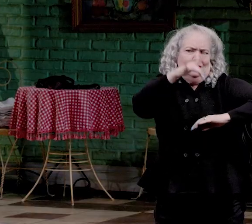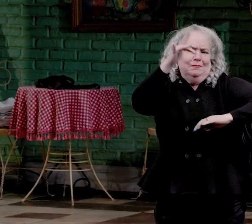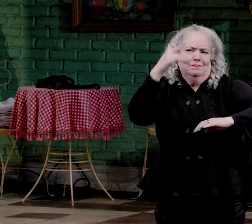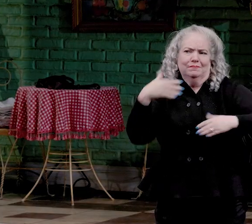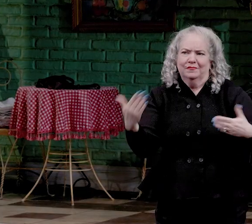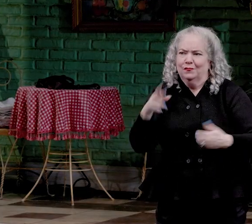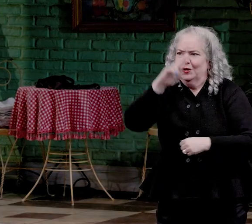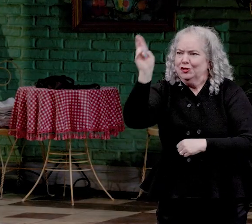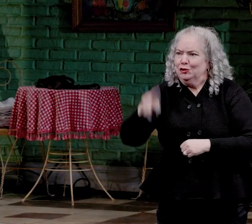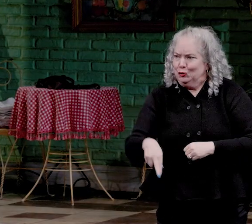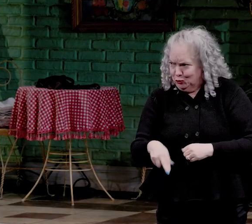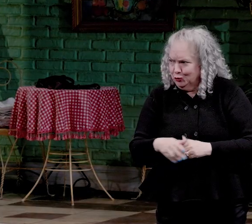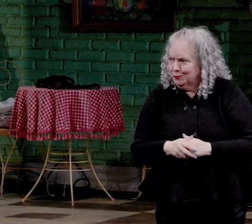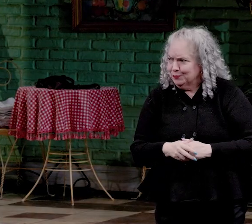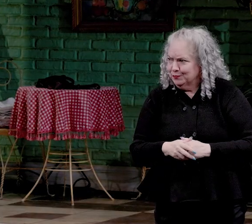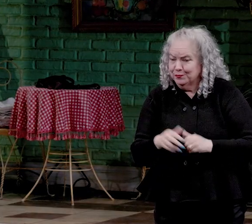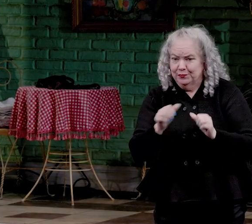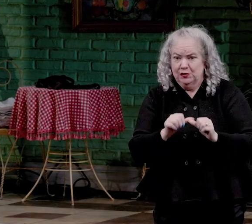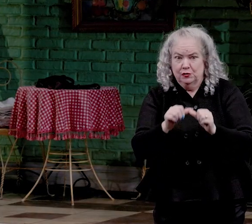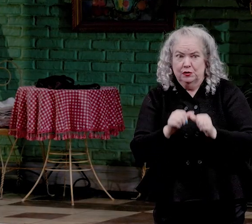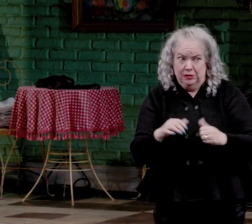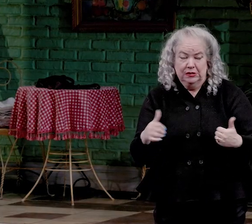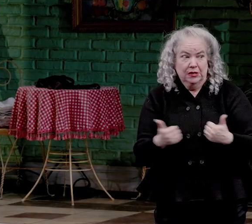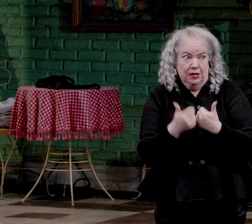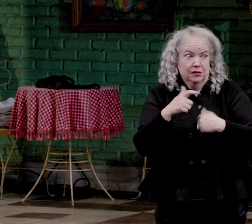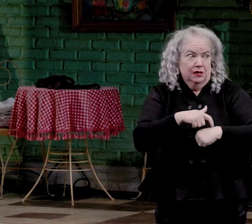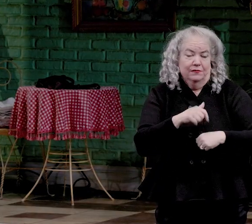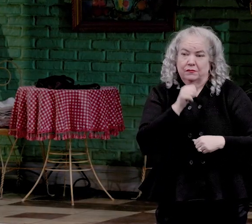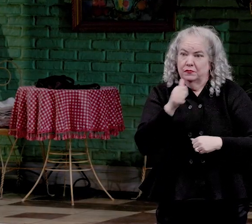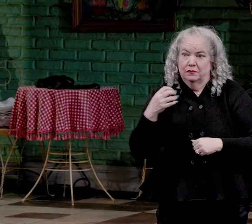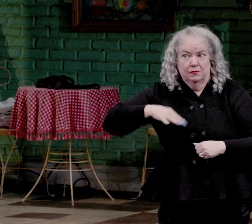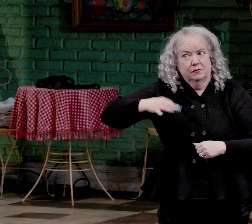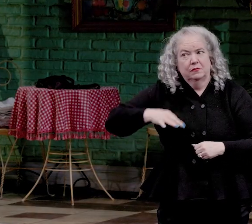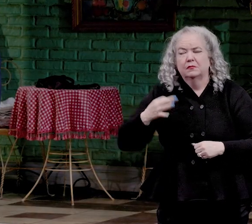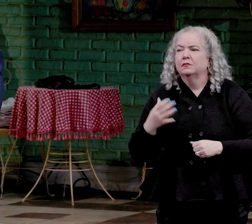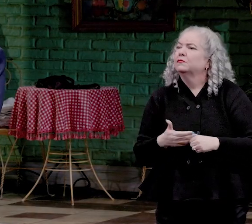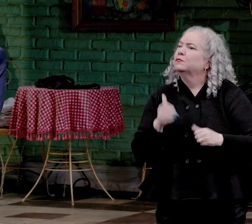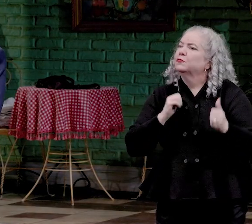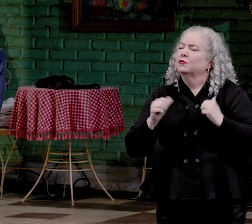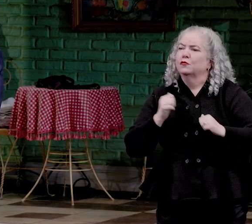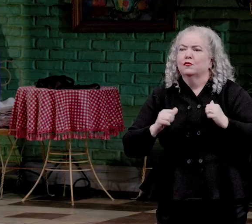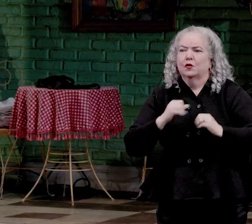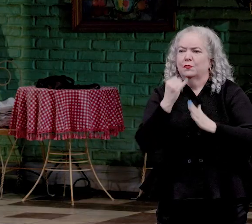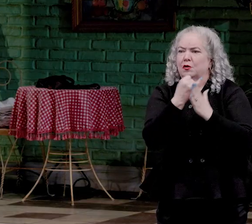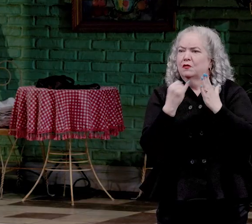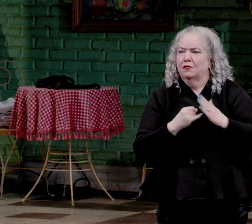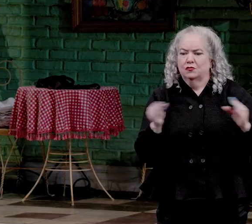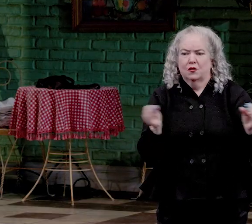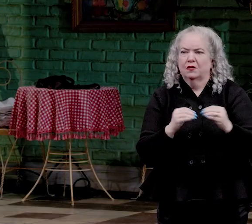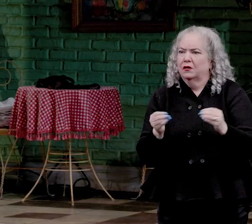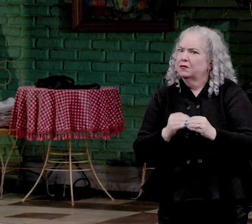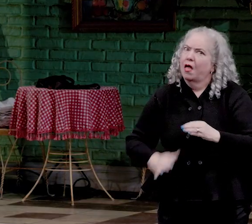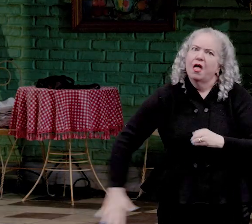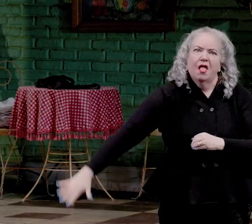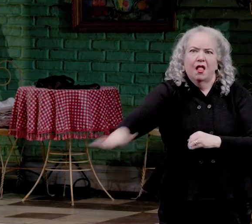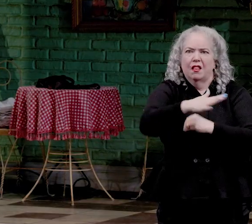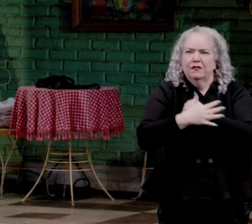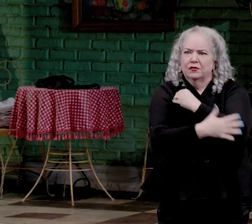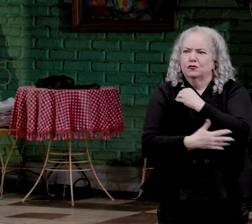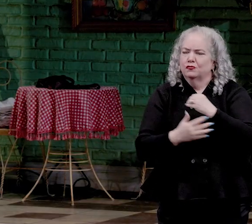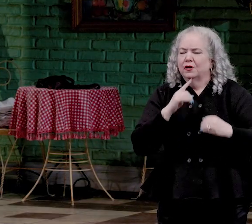Rochester. Currently, during a challenging time for nonprofit performing arts organizations across the country, it's